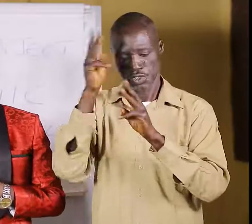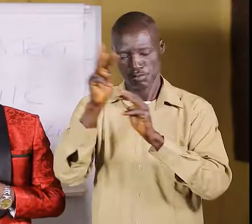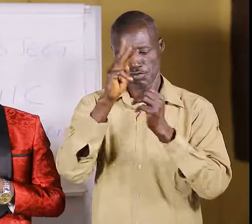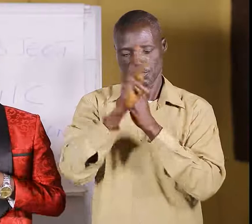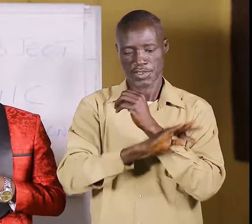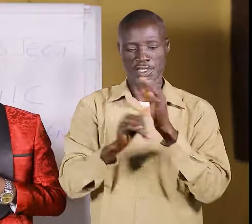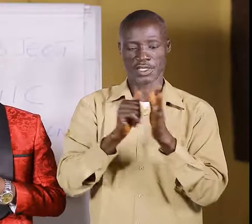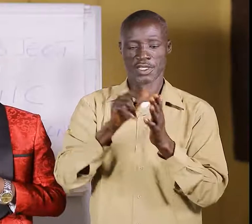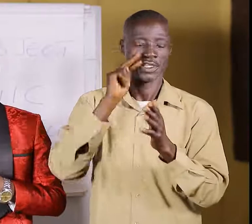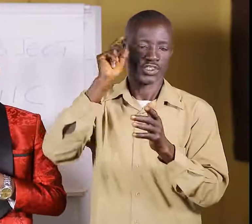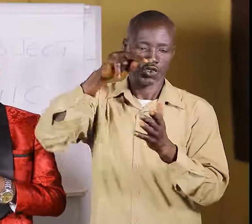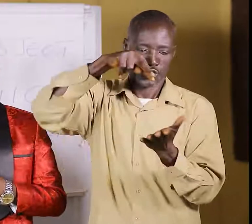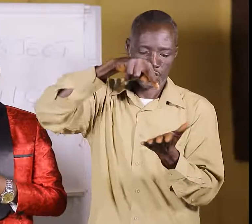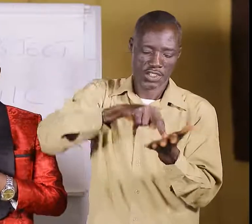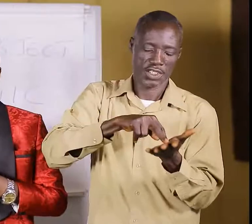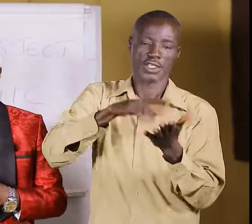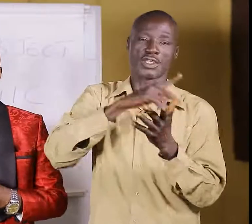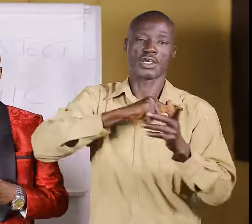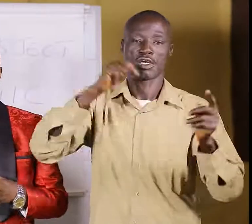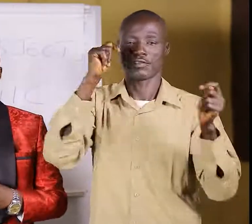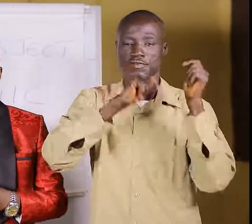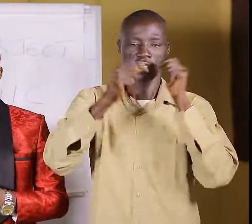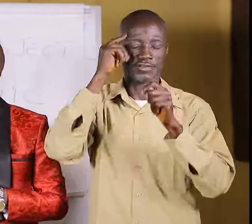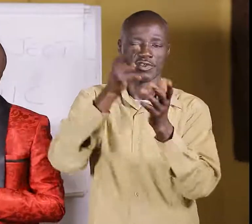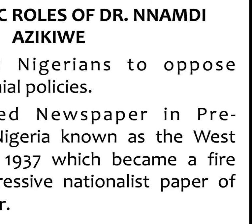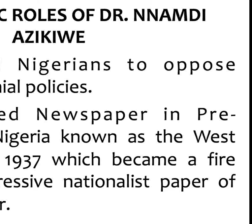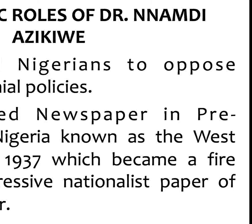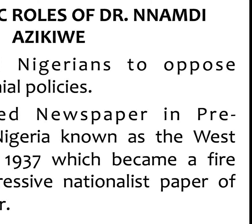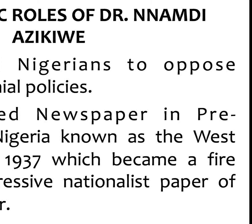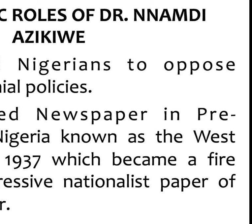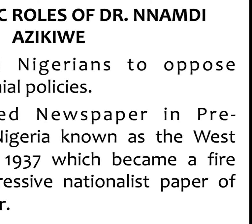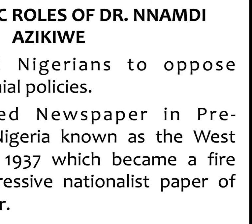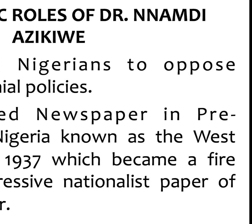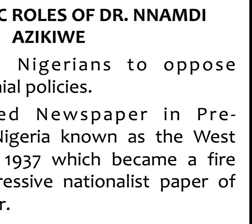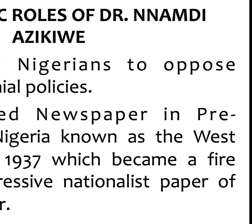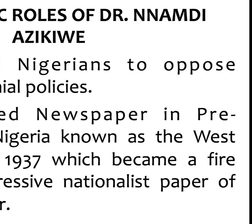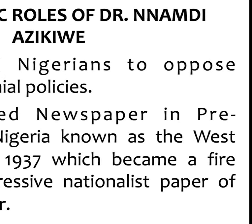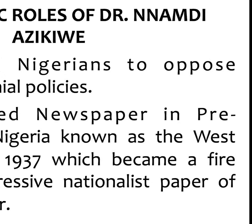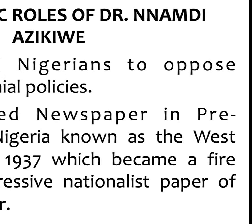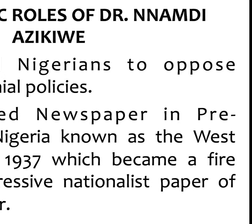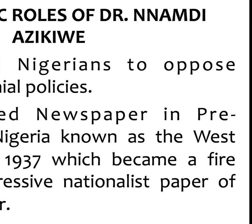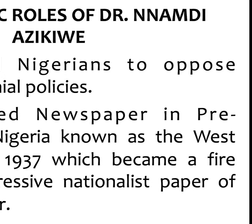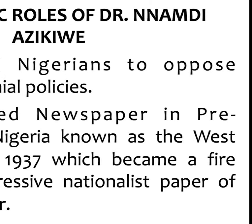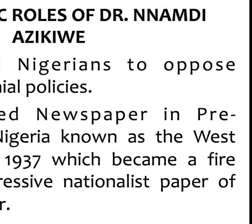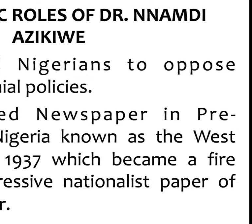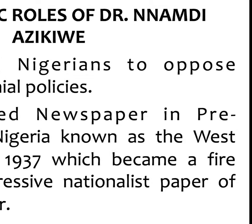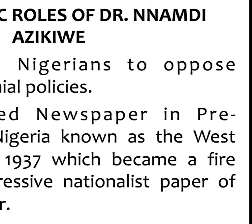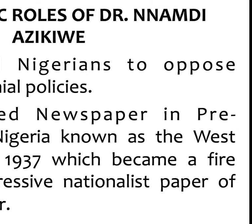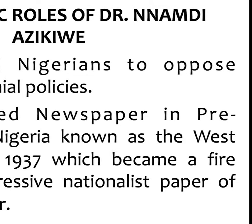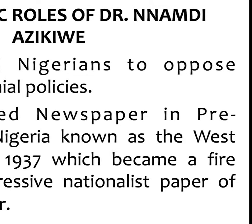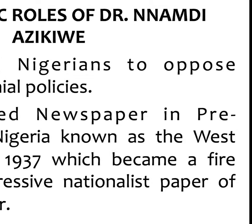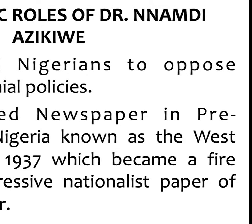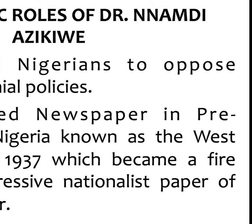that Nigerians should stand and fight for their rights. Next, he established newspaper